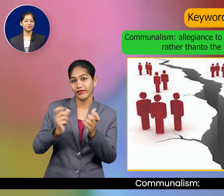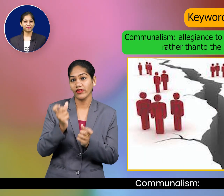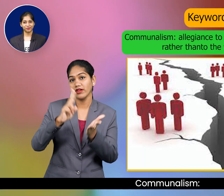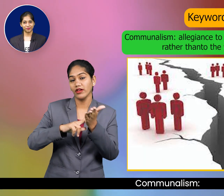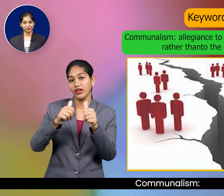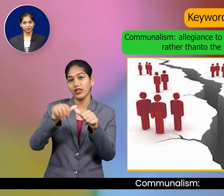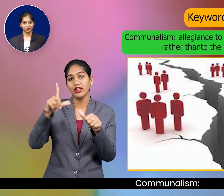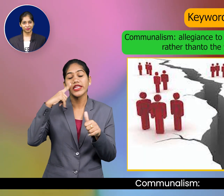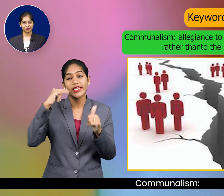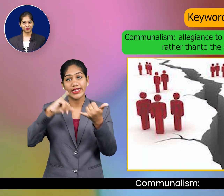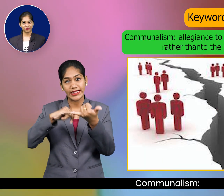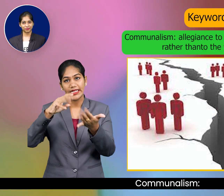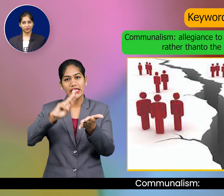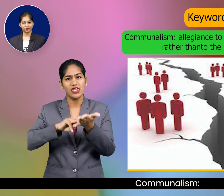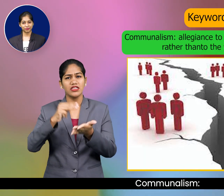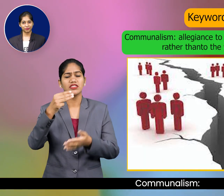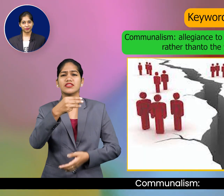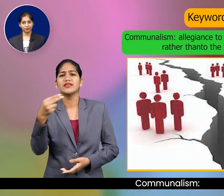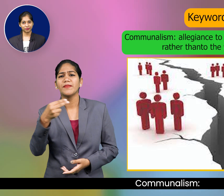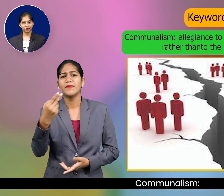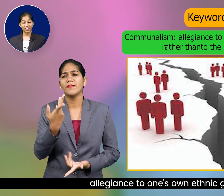Communalism,